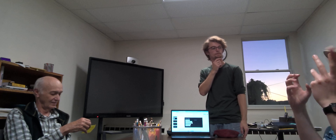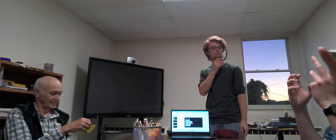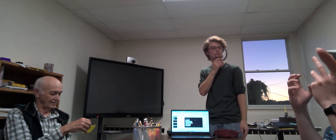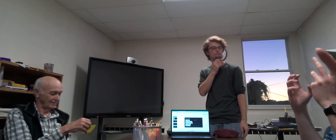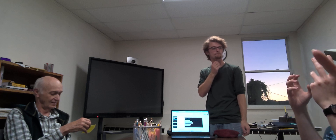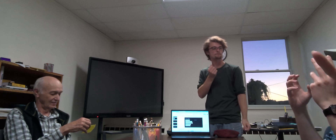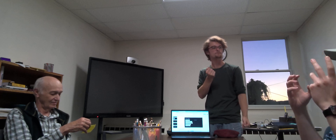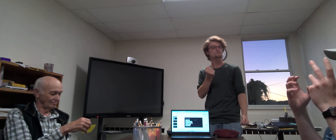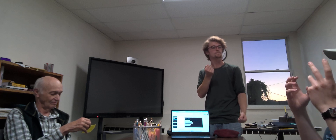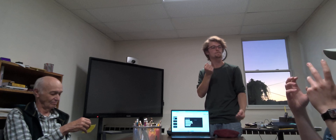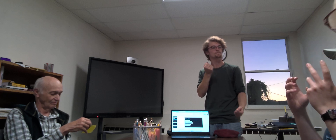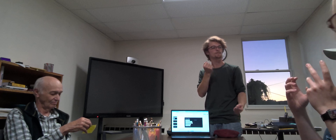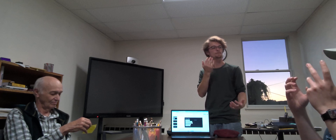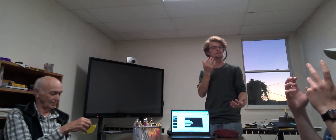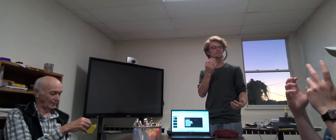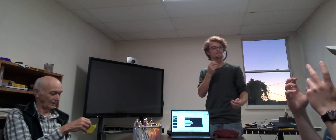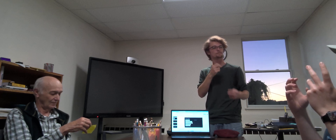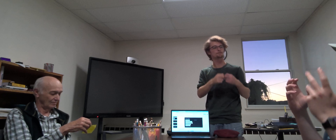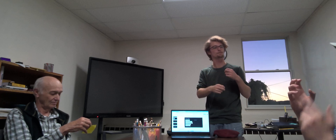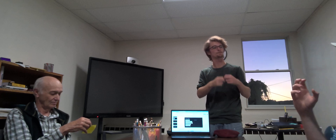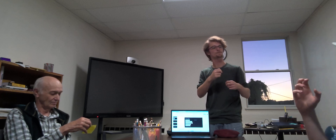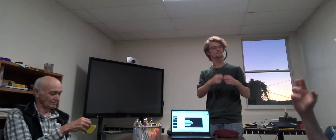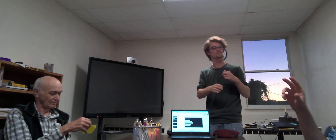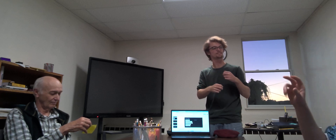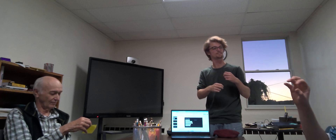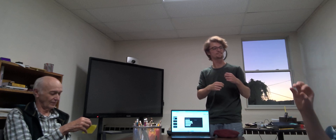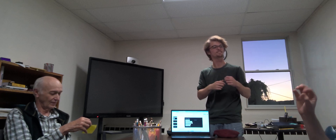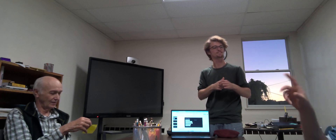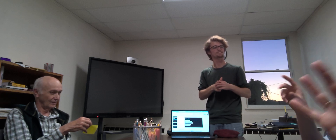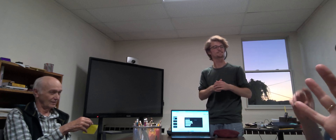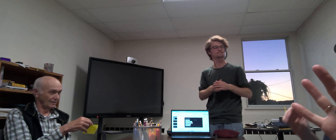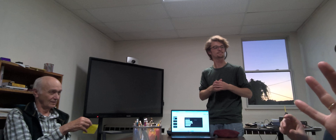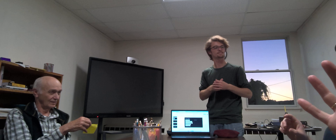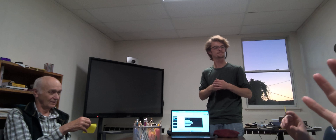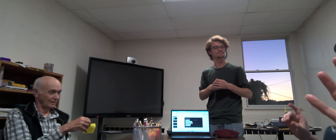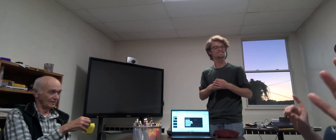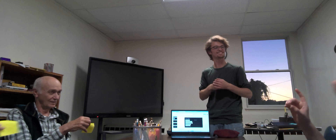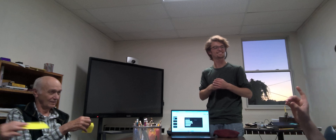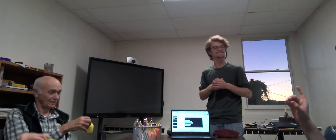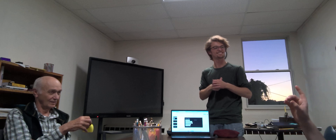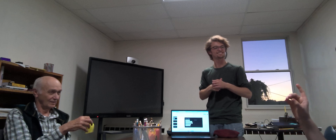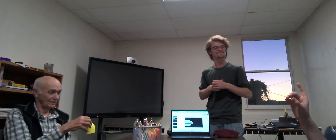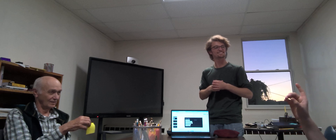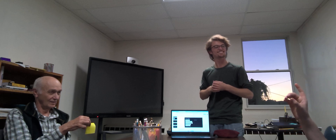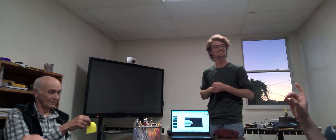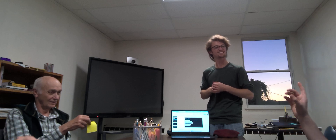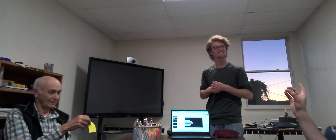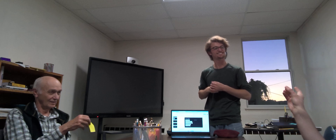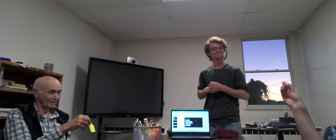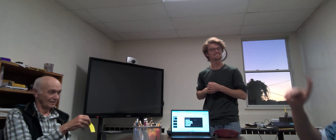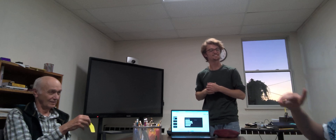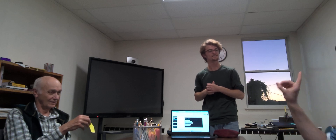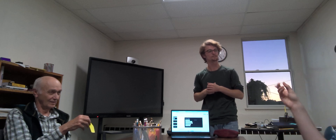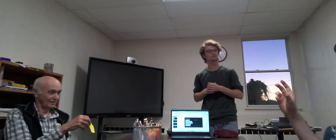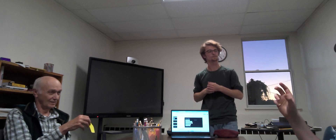sure what this is. me either. Okay. Okay. Oh, I got one, couple more. Sorry, remembering as we're going along. I think you're supposed to figure